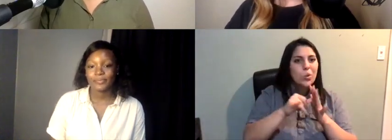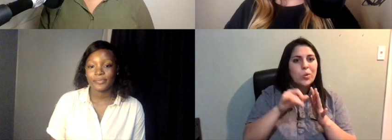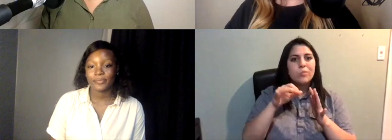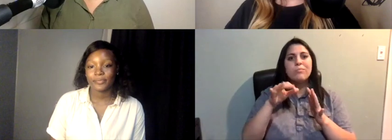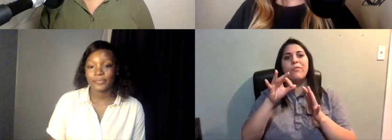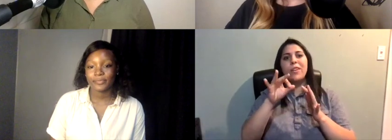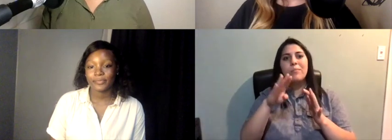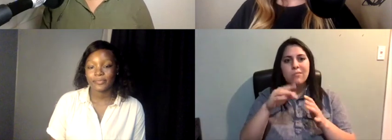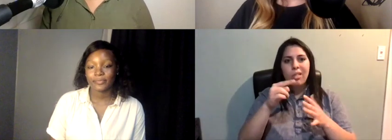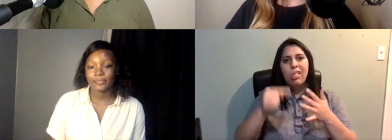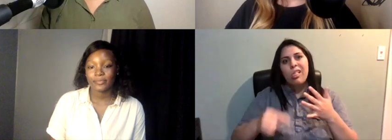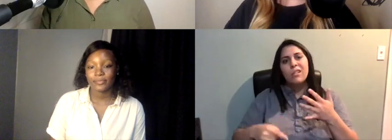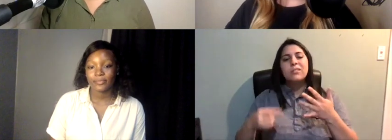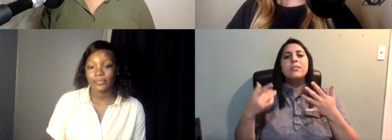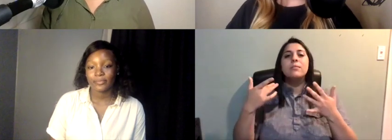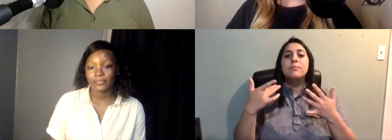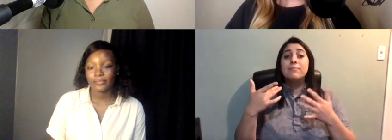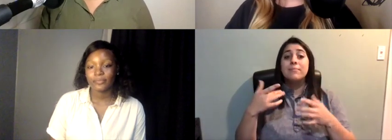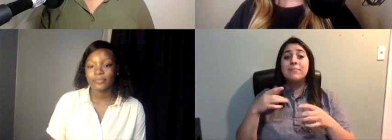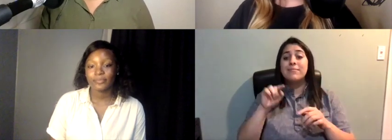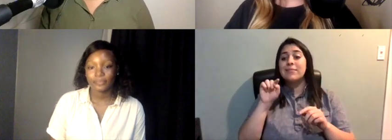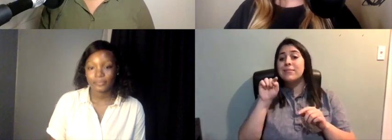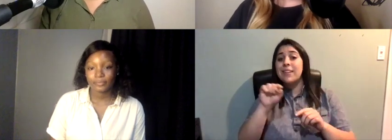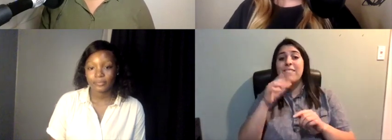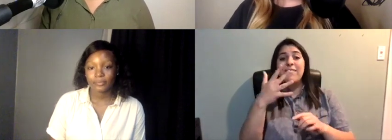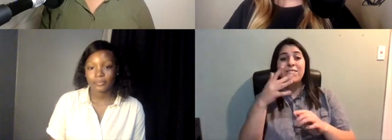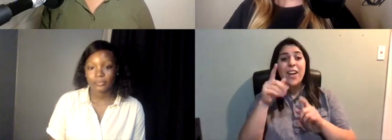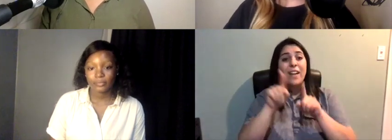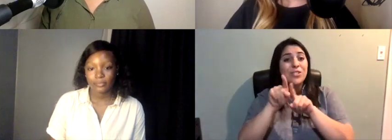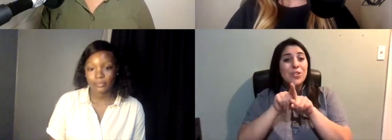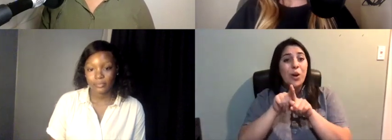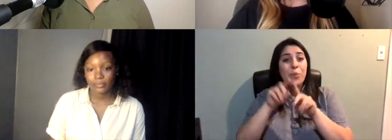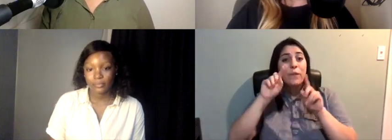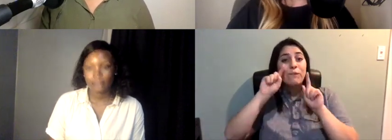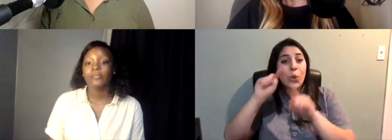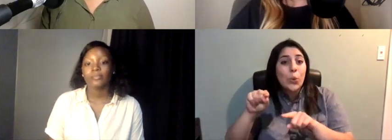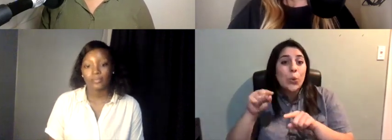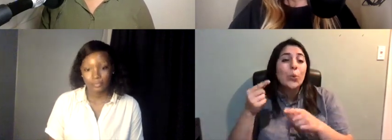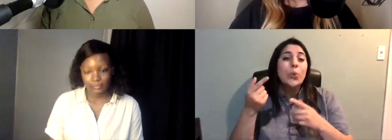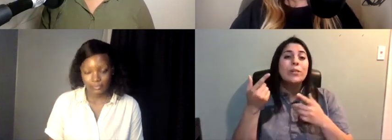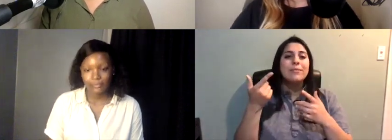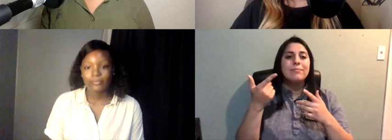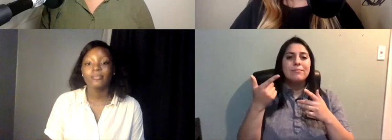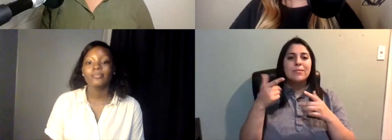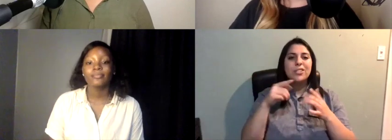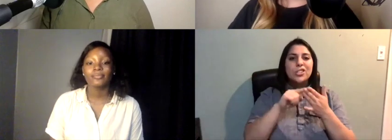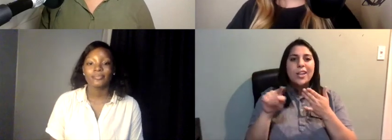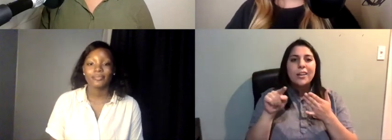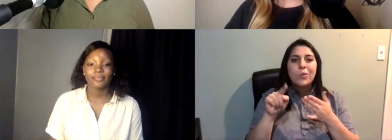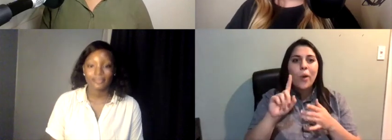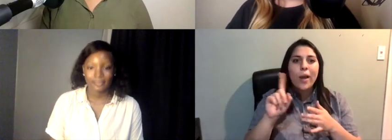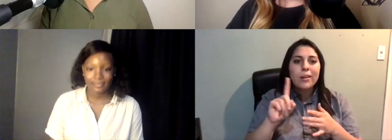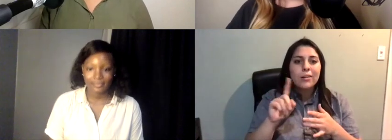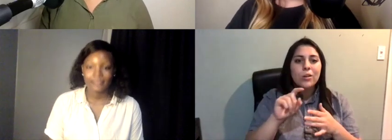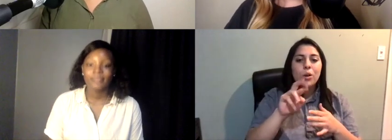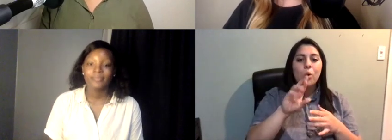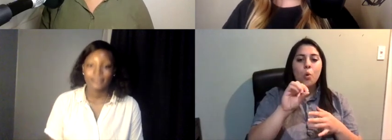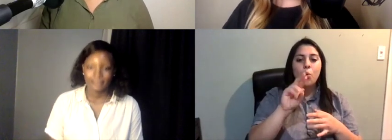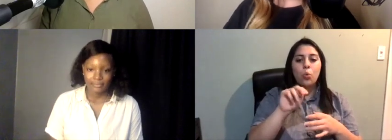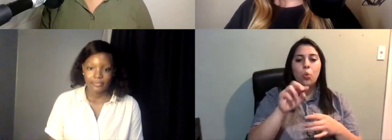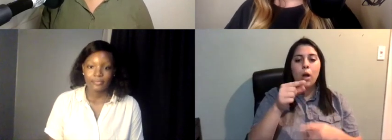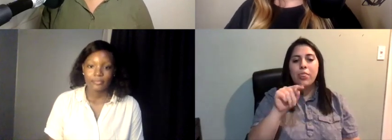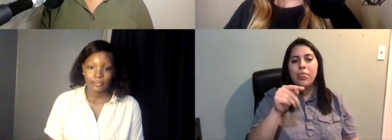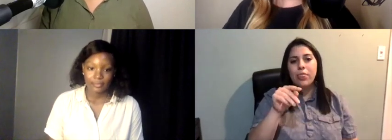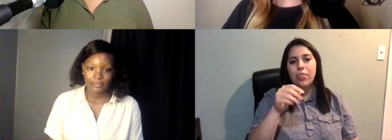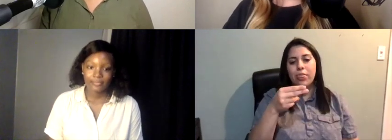review, 5-star review. Check us out on social media, Instagram at Wrong the Podcast. Send us a DM. Come